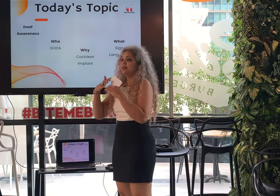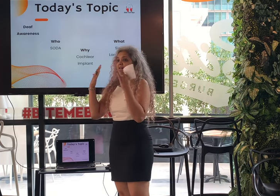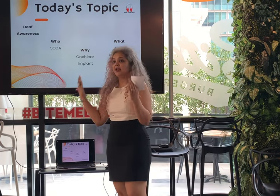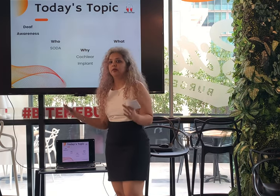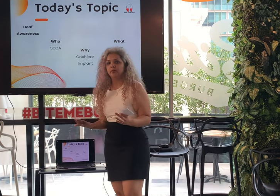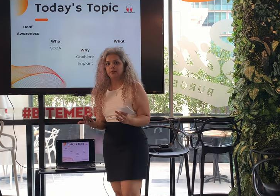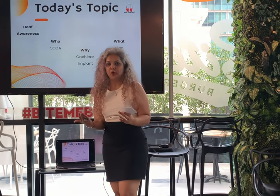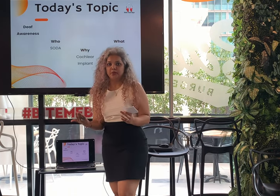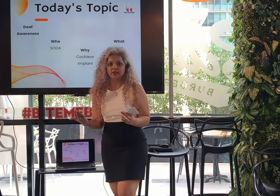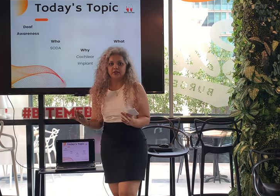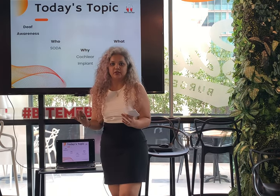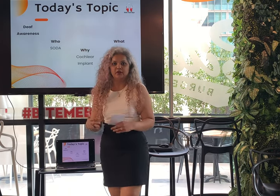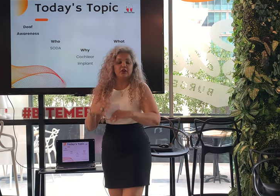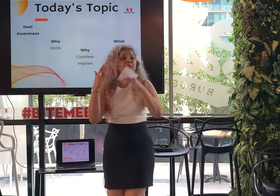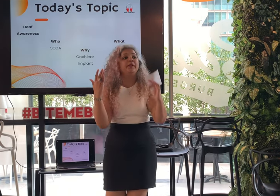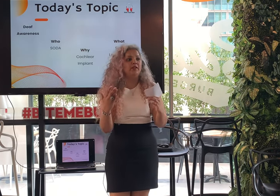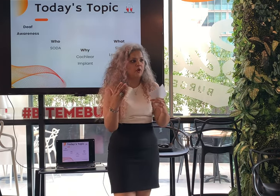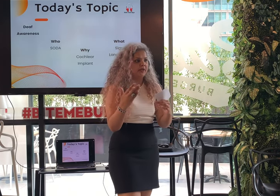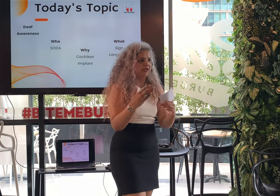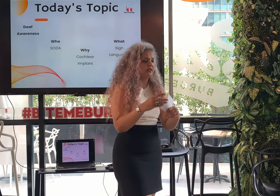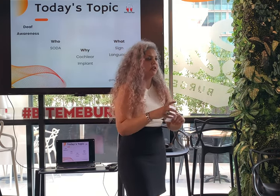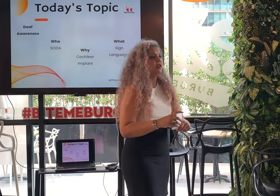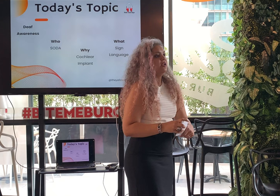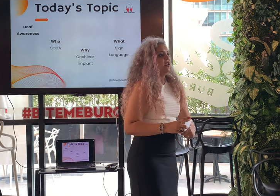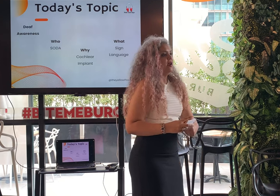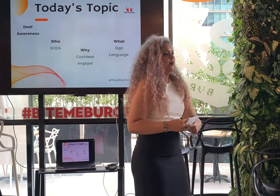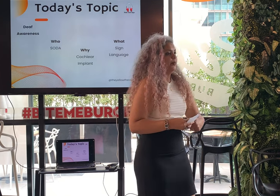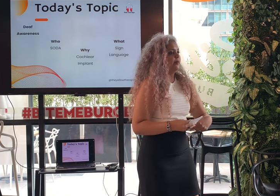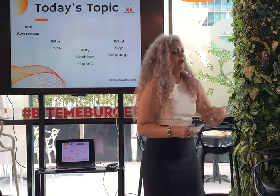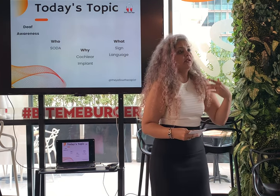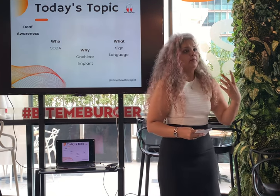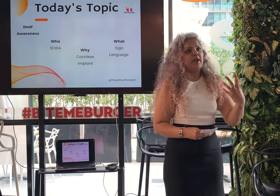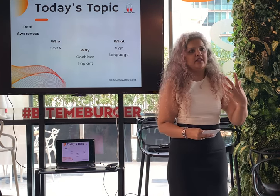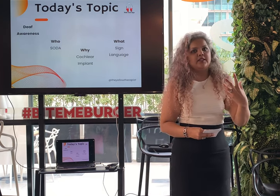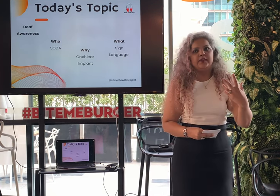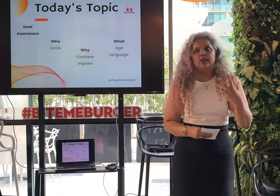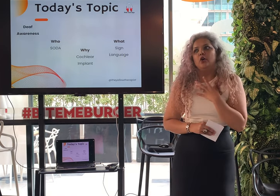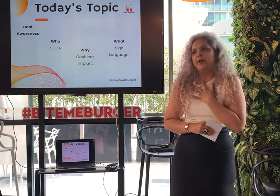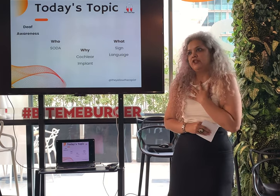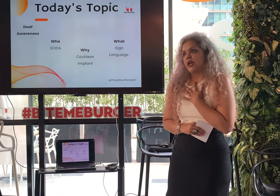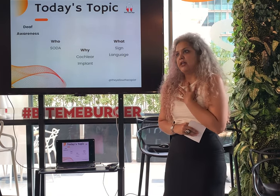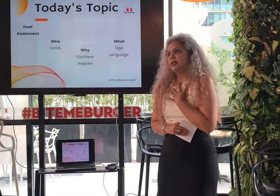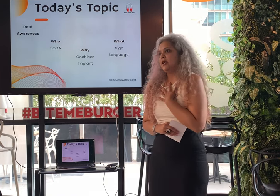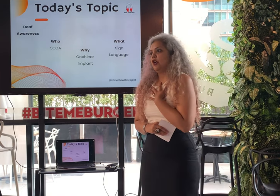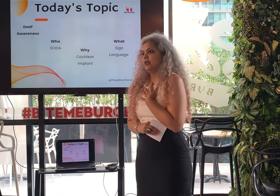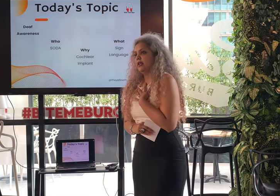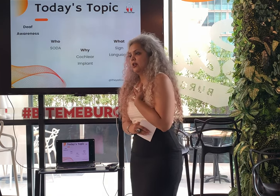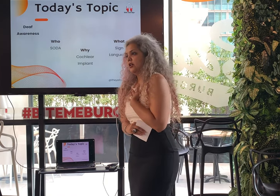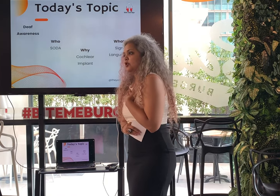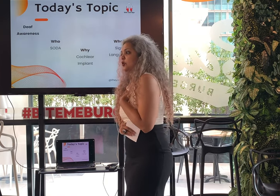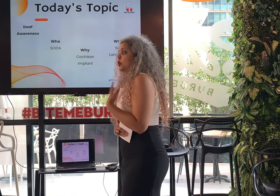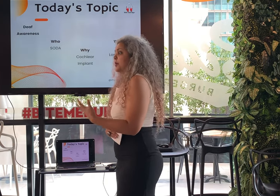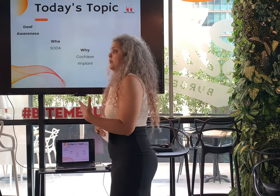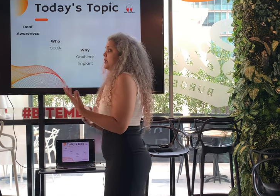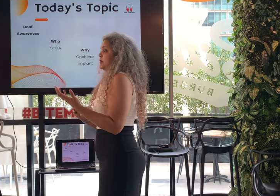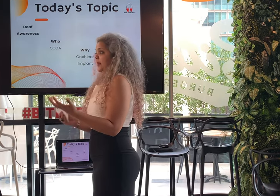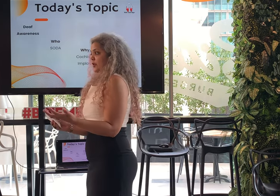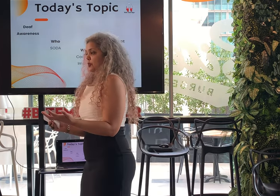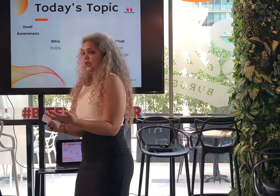that prominent or not predominant. Parents feel, oh my child cannot hear, so nobody will speak to my